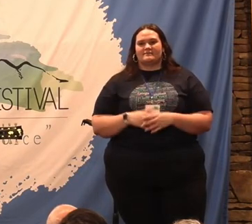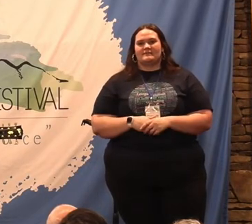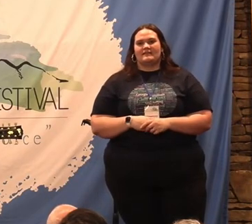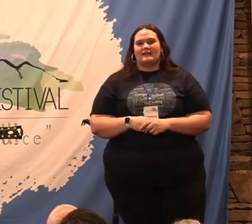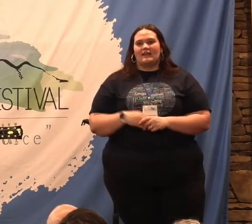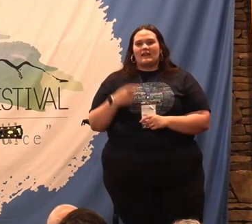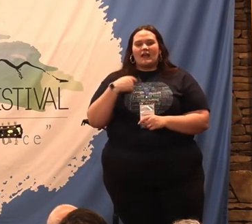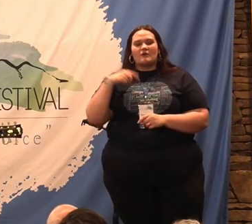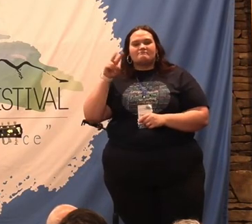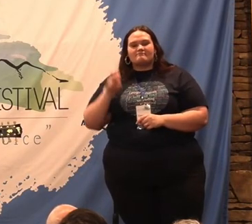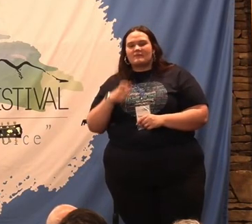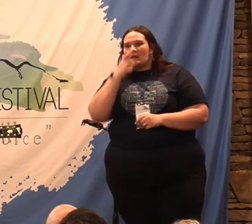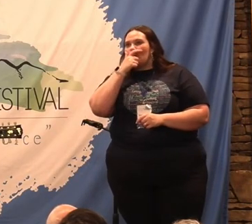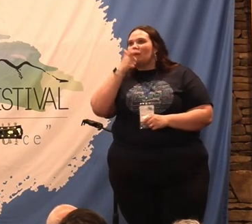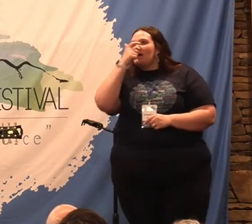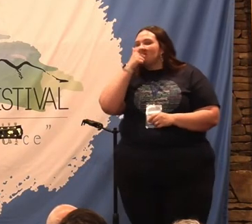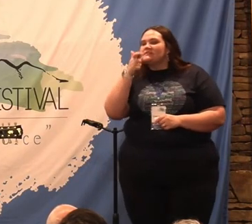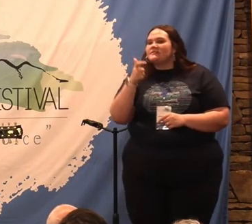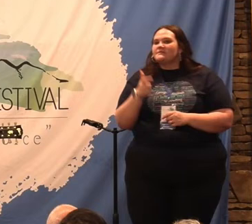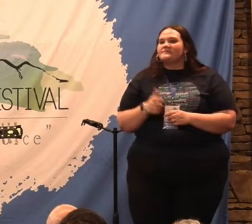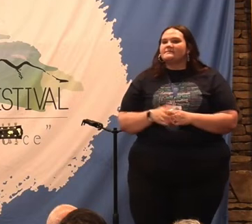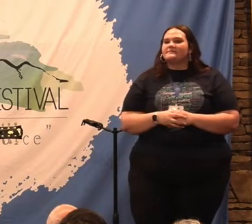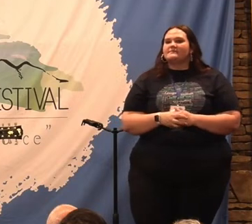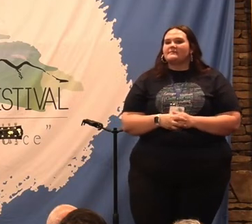And I was sitting down there watching him. He said,